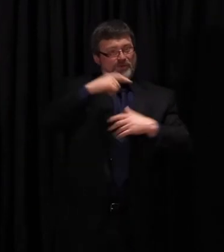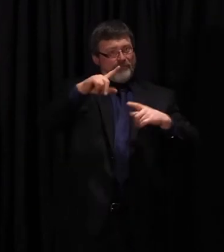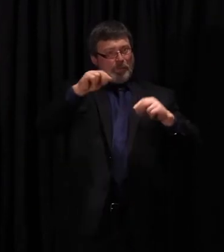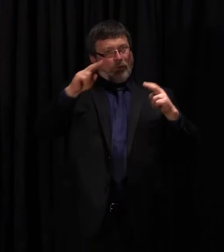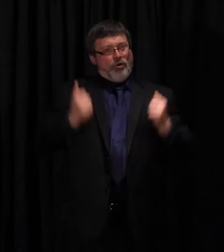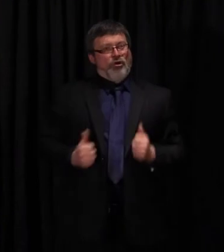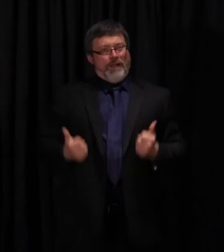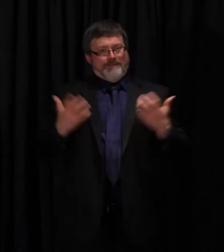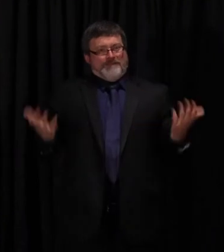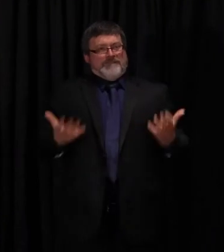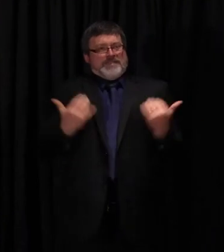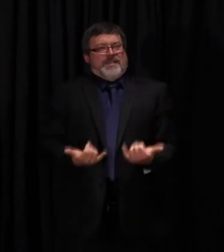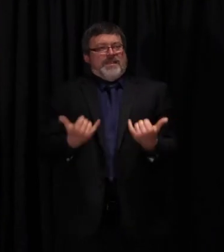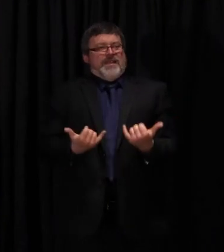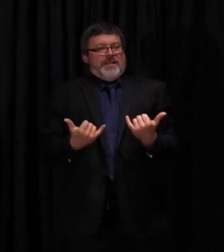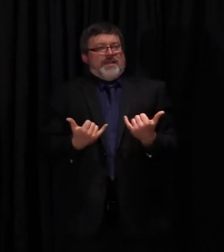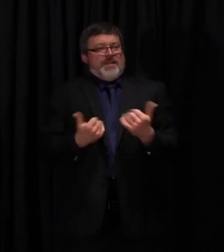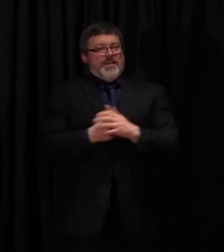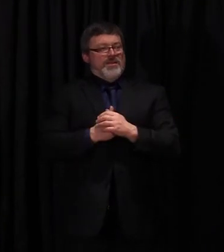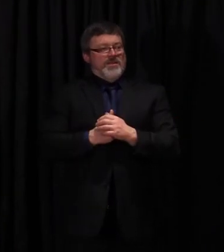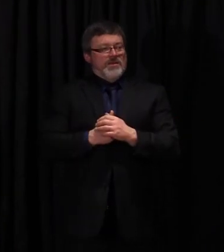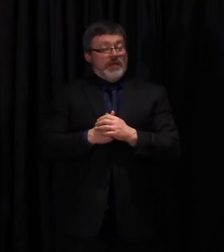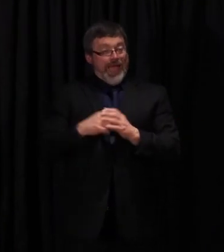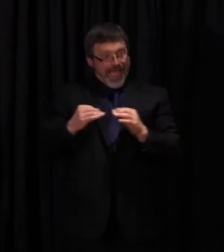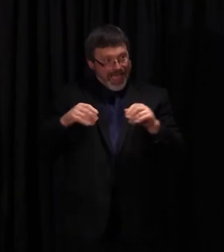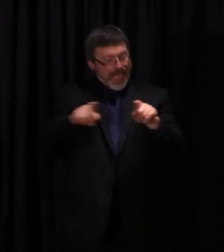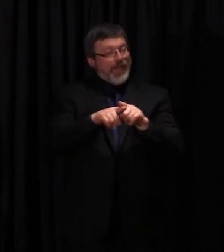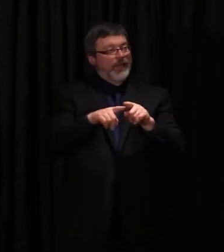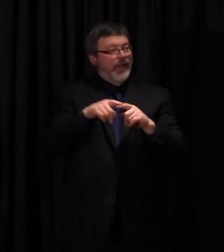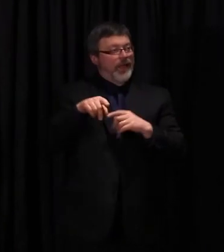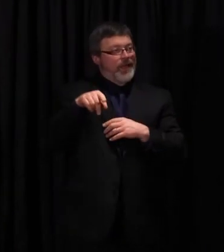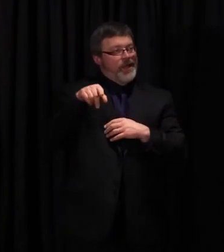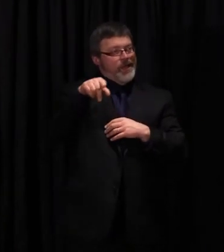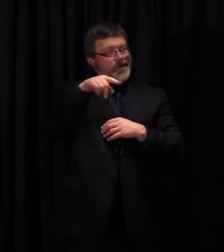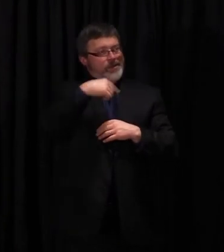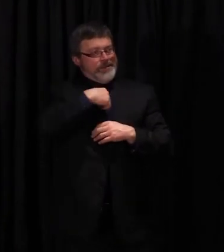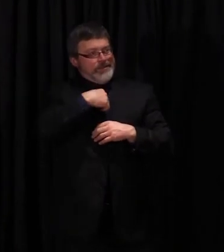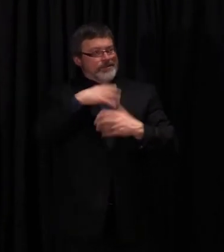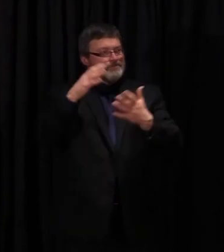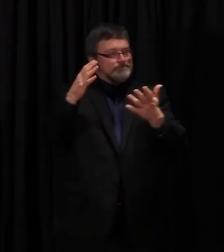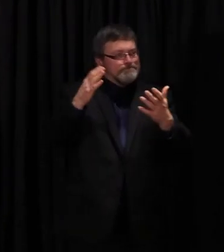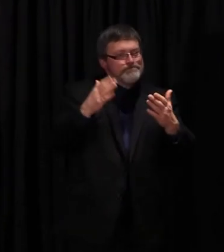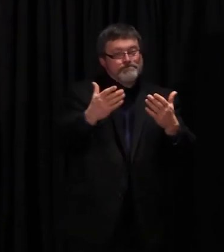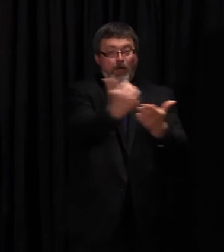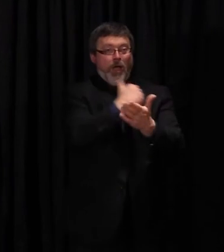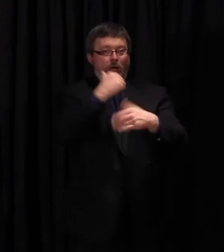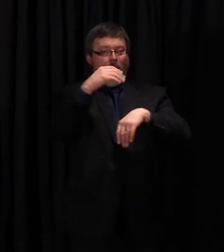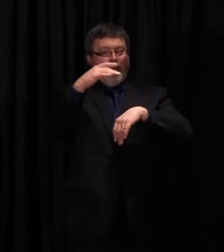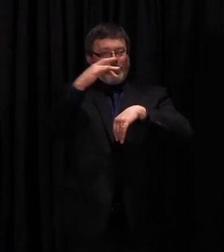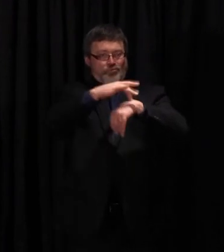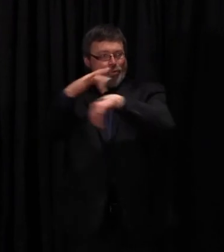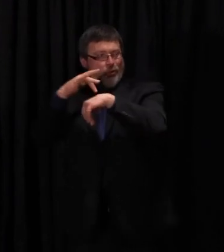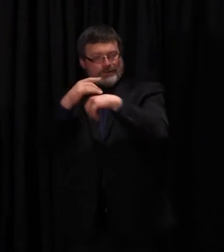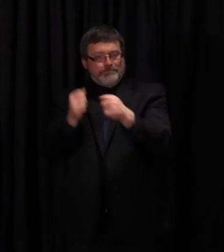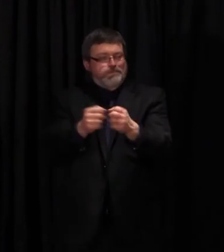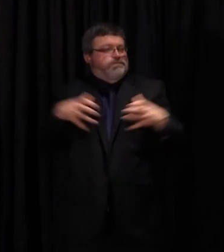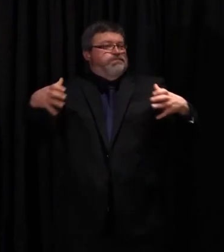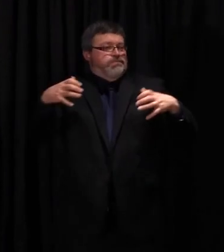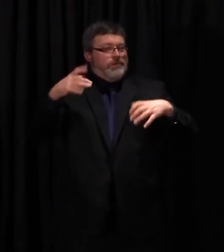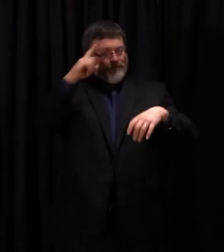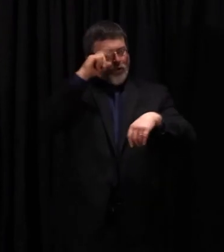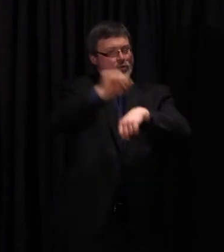This benefits the people here now and gives us the workforce recruitment tools we need.